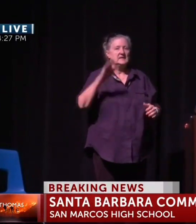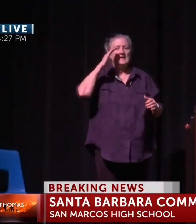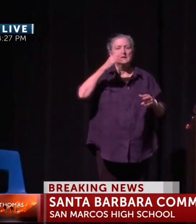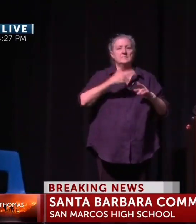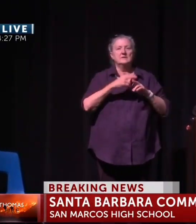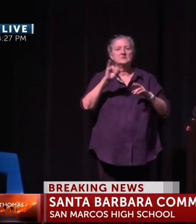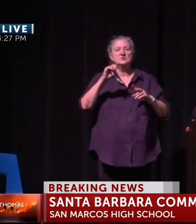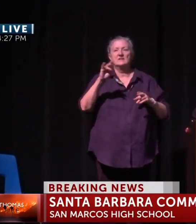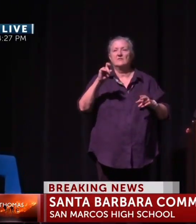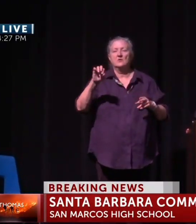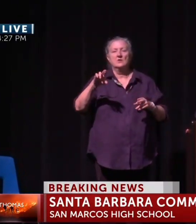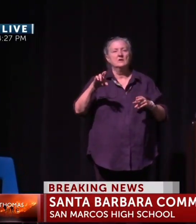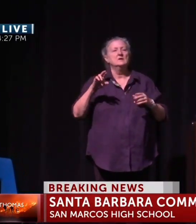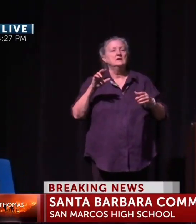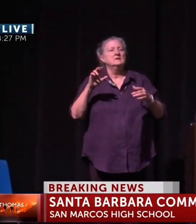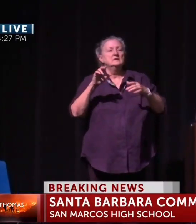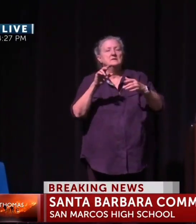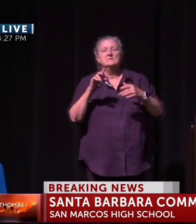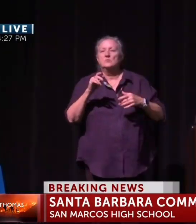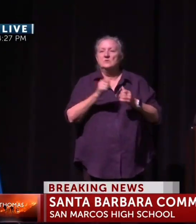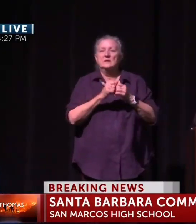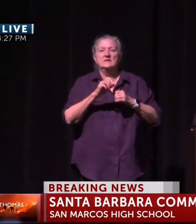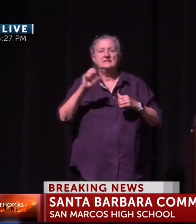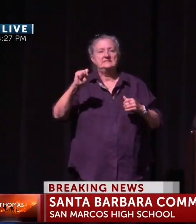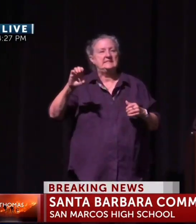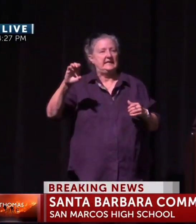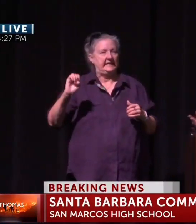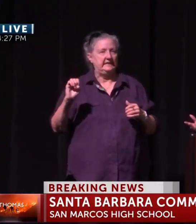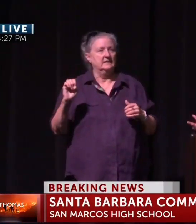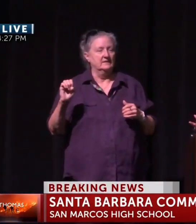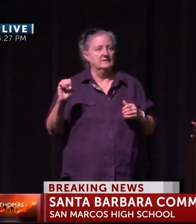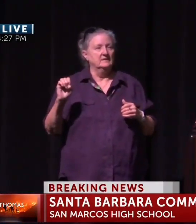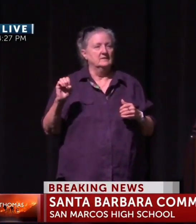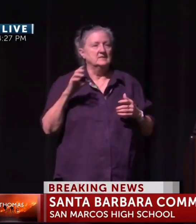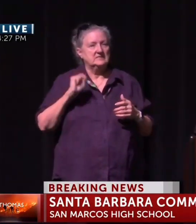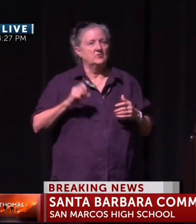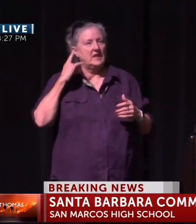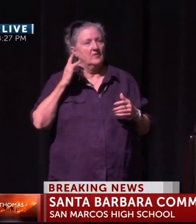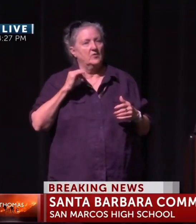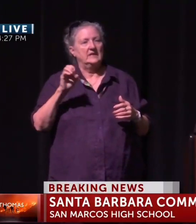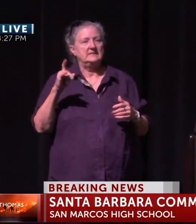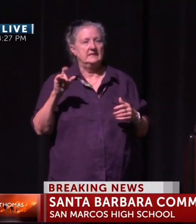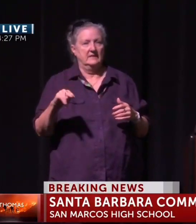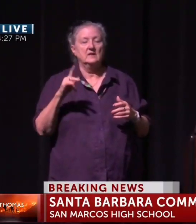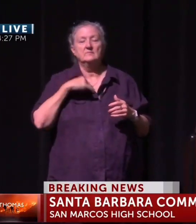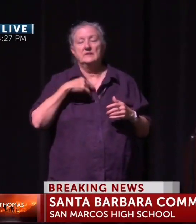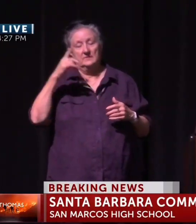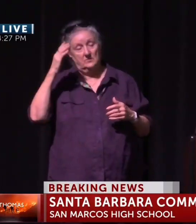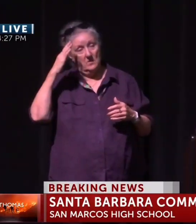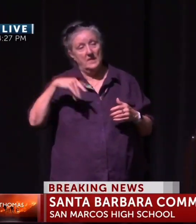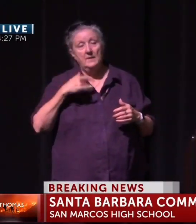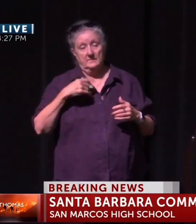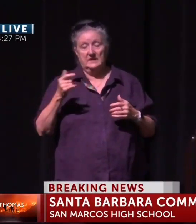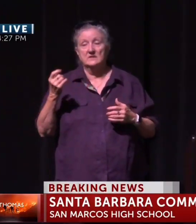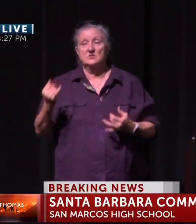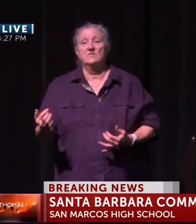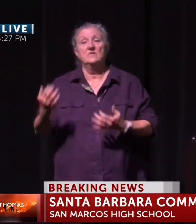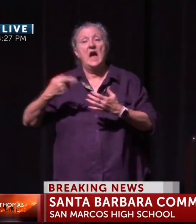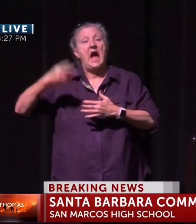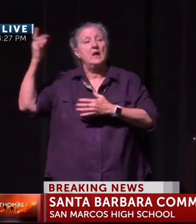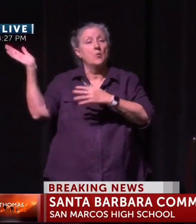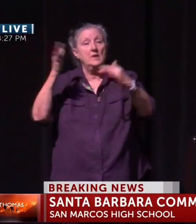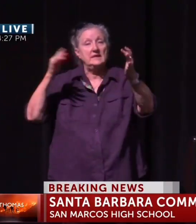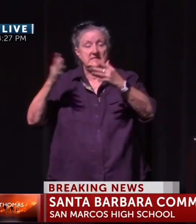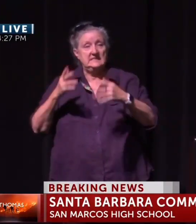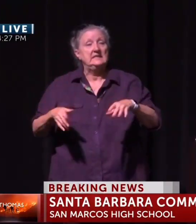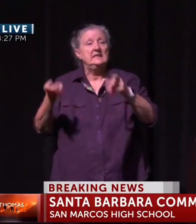Hello, my name is Jennifer Masterson with Southern California Edison. As you all know, due to the high winds and increased Thomas Fire